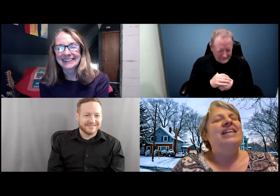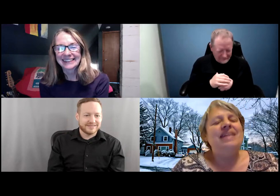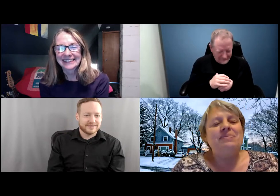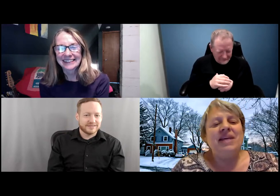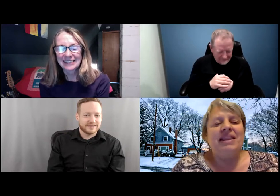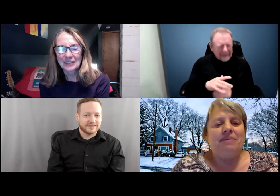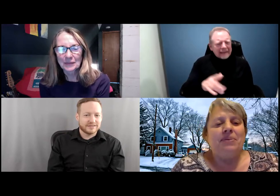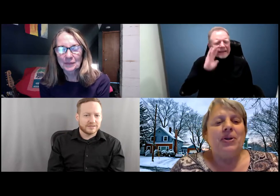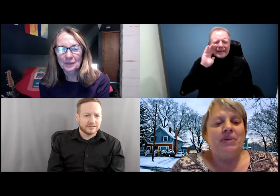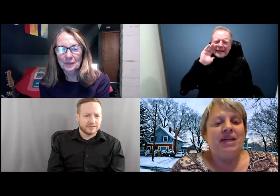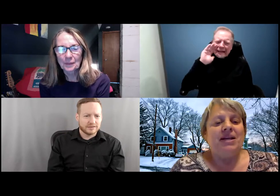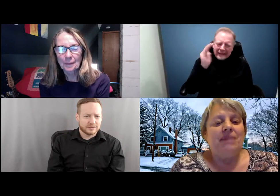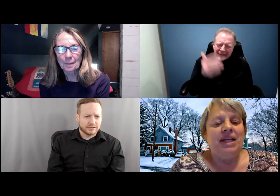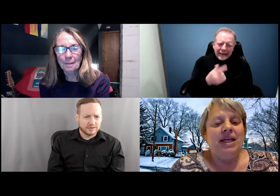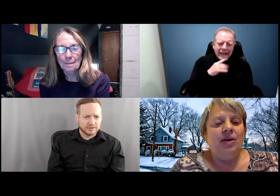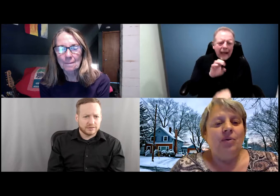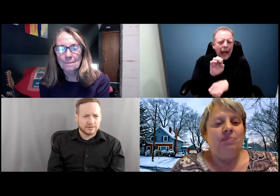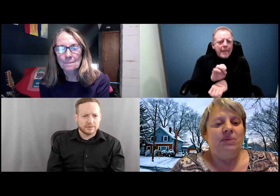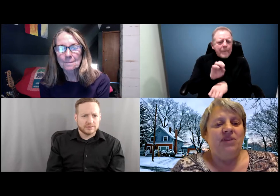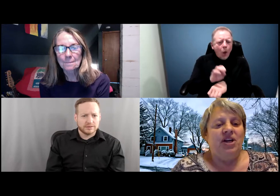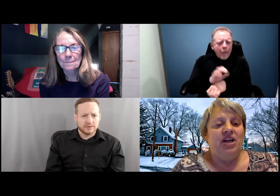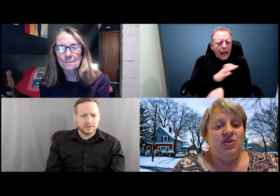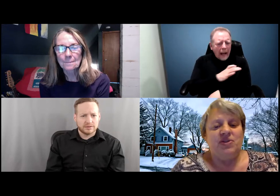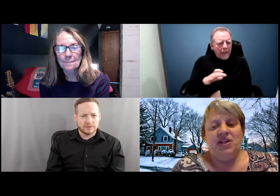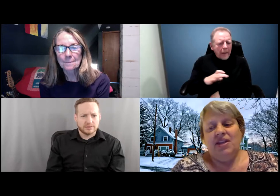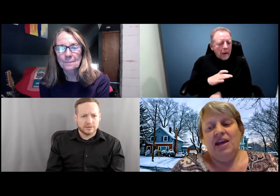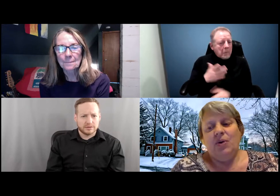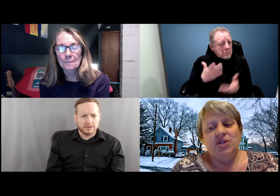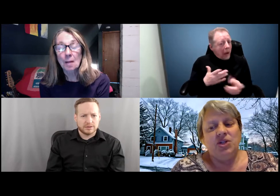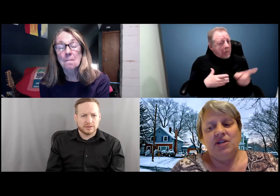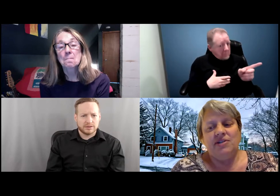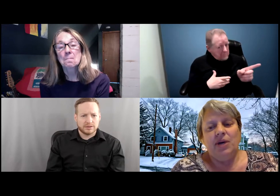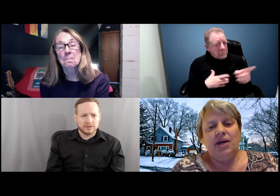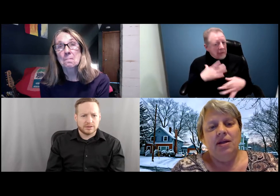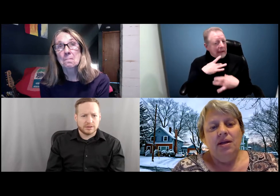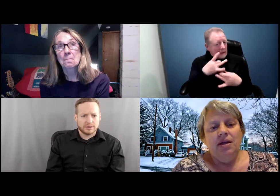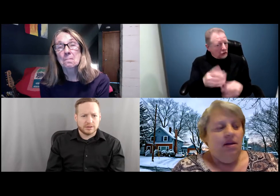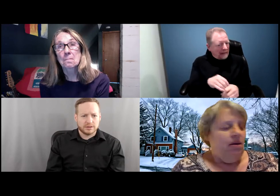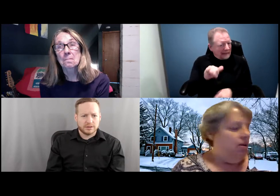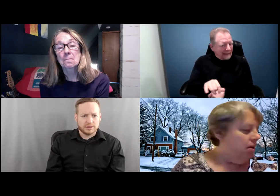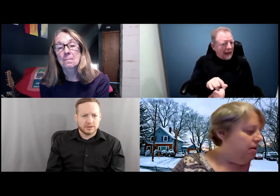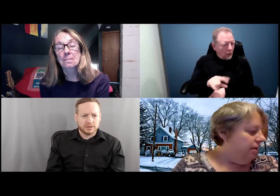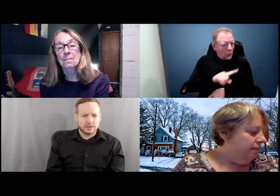It seems like the employment committee would be very interested in that question as well.